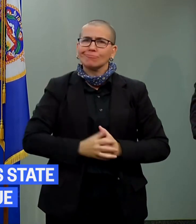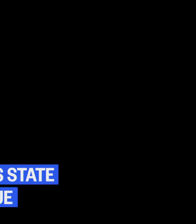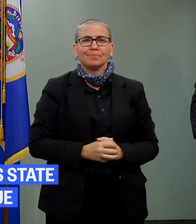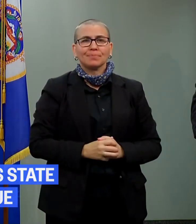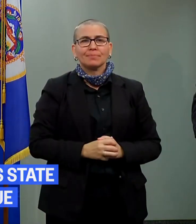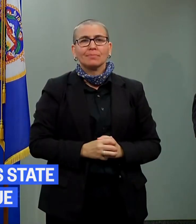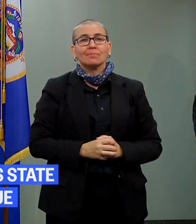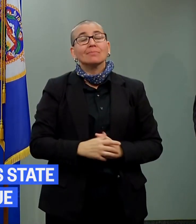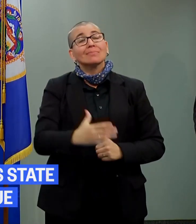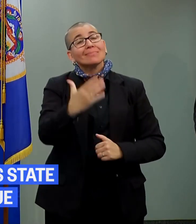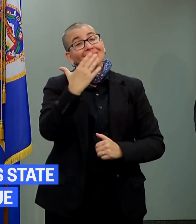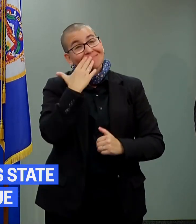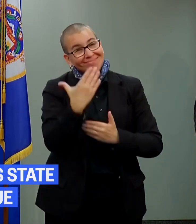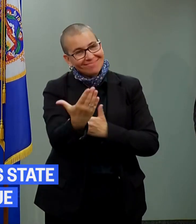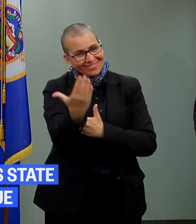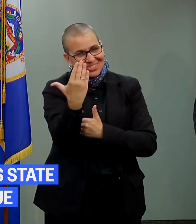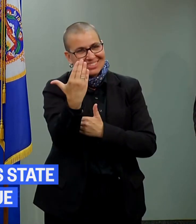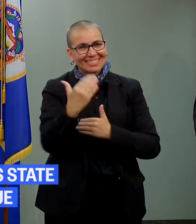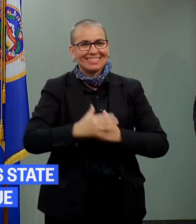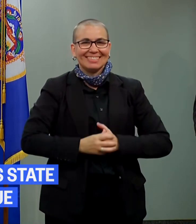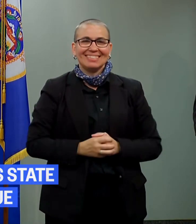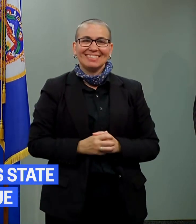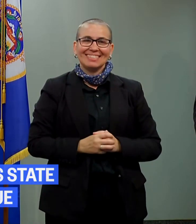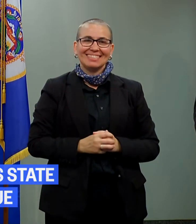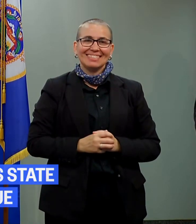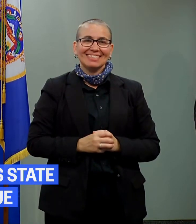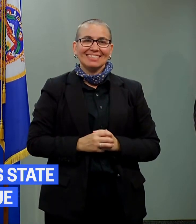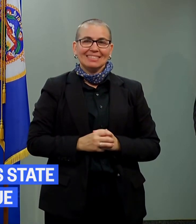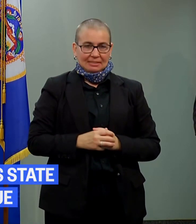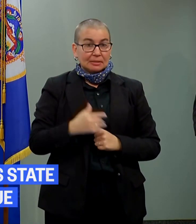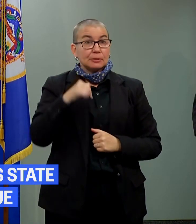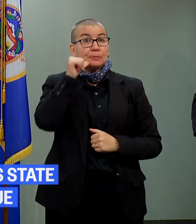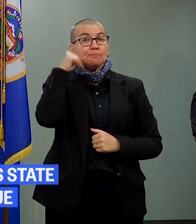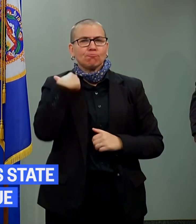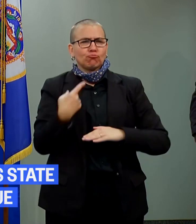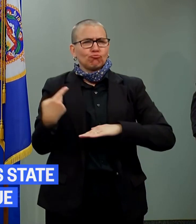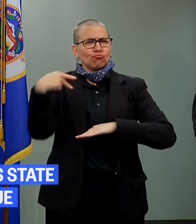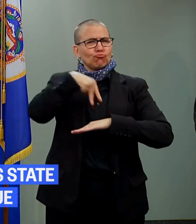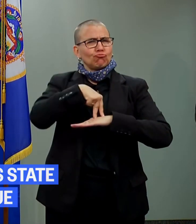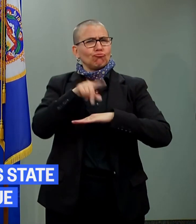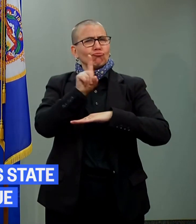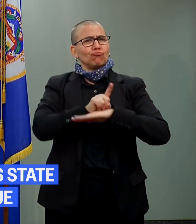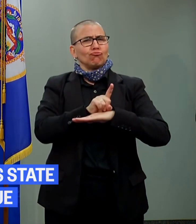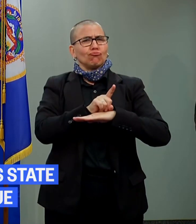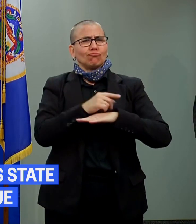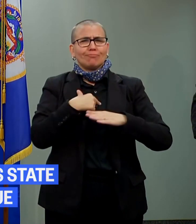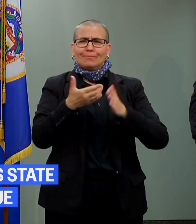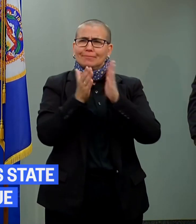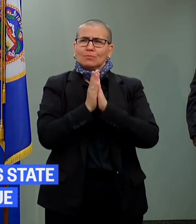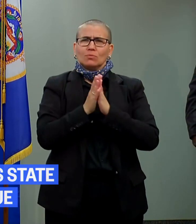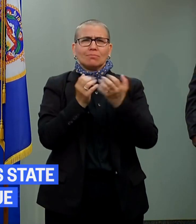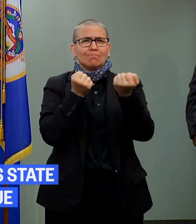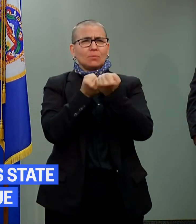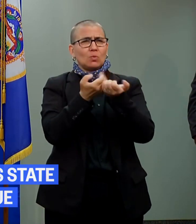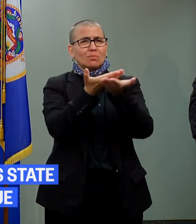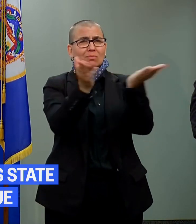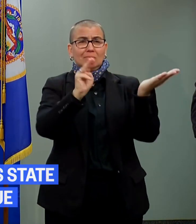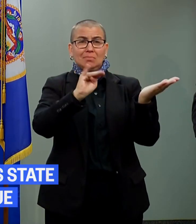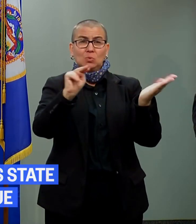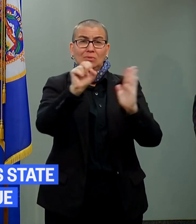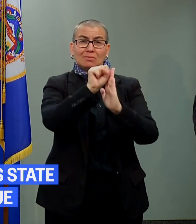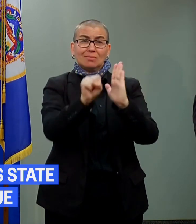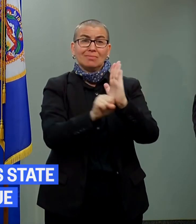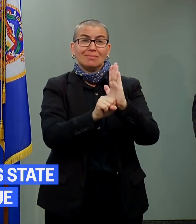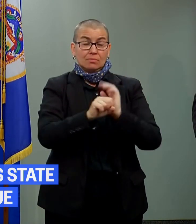think I led with asking for the support from Minnesotans. And as I stand here 24 hours later after a very